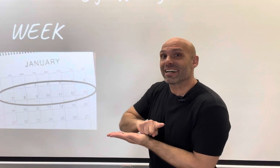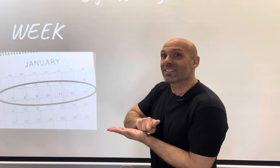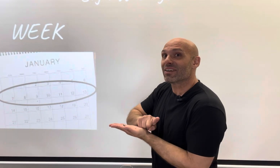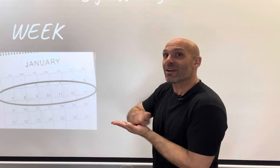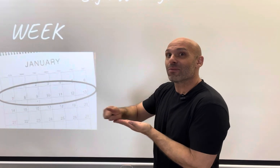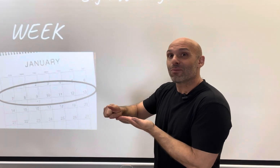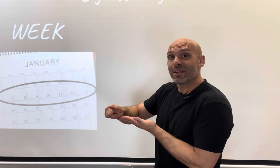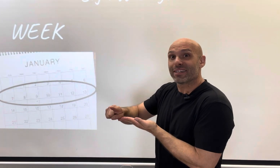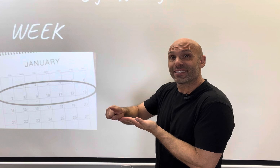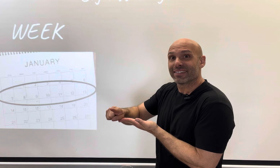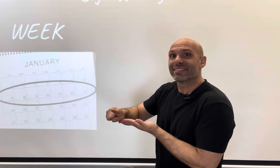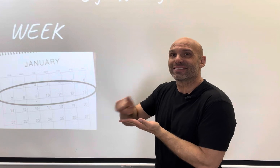right, week.